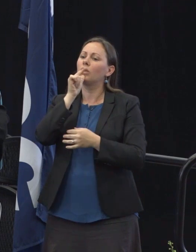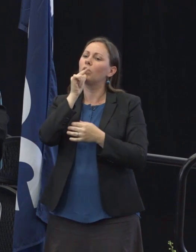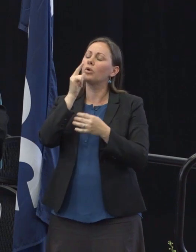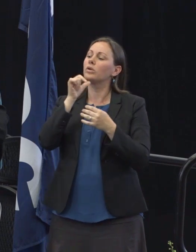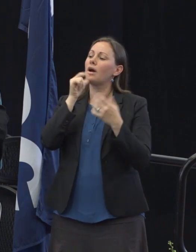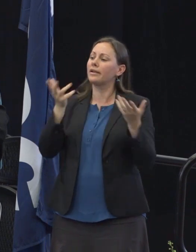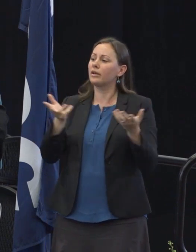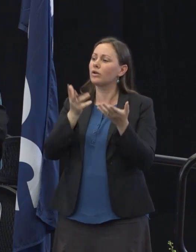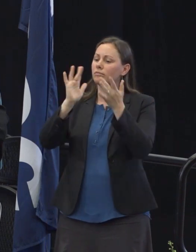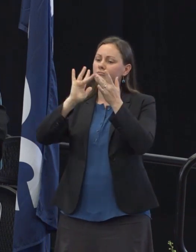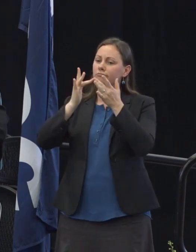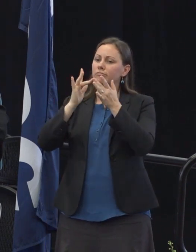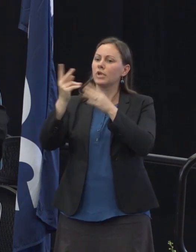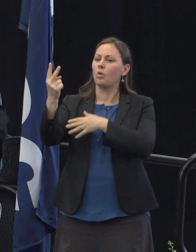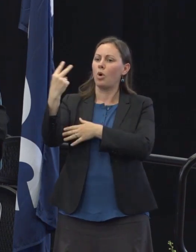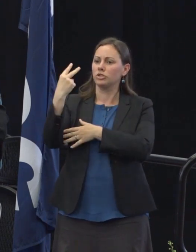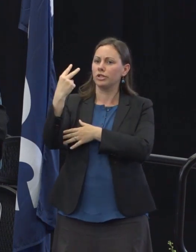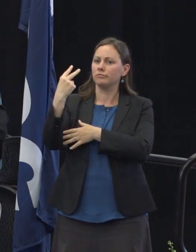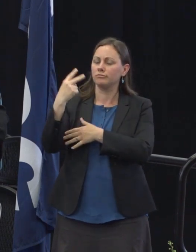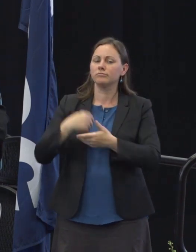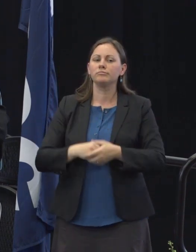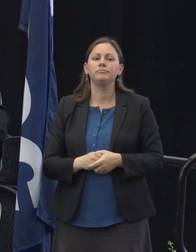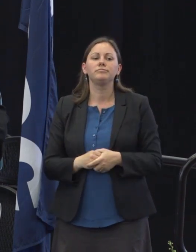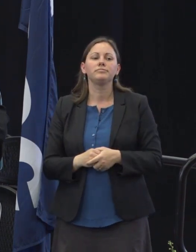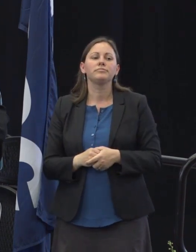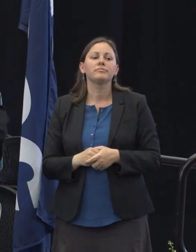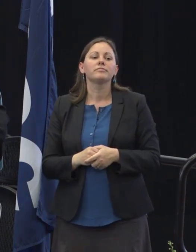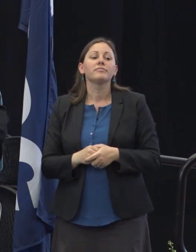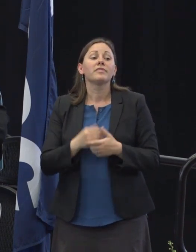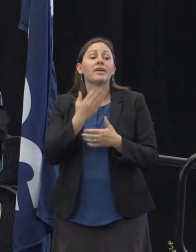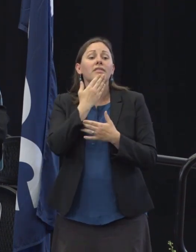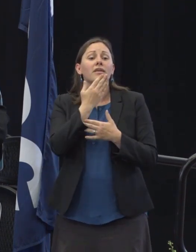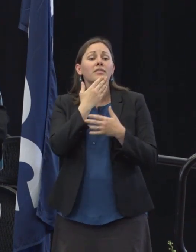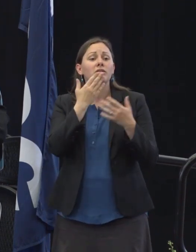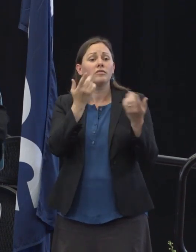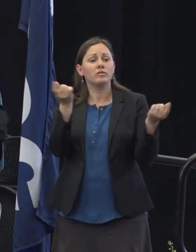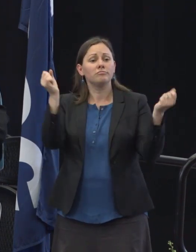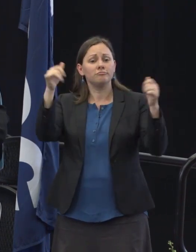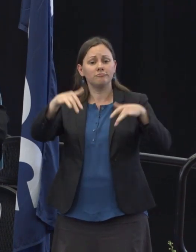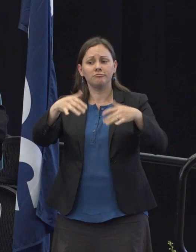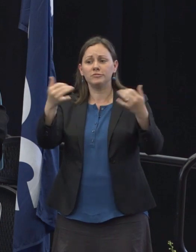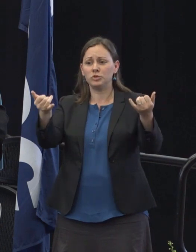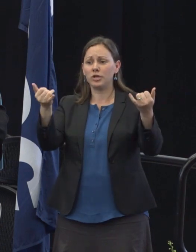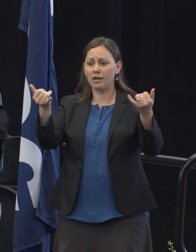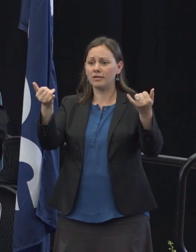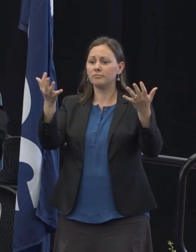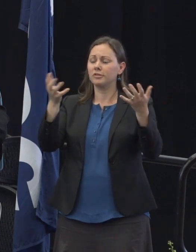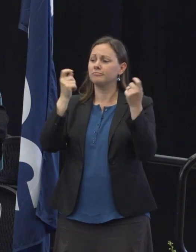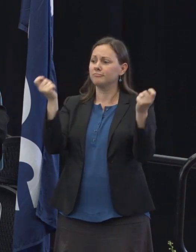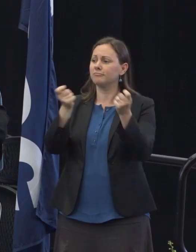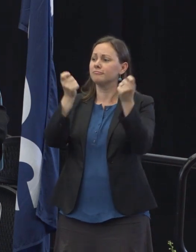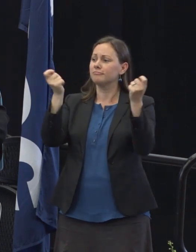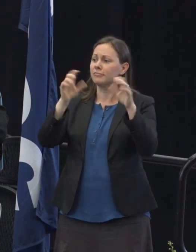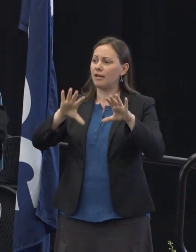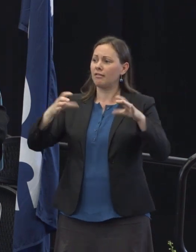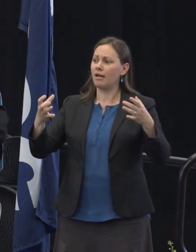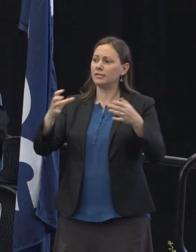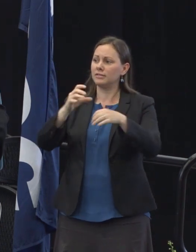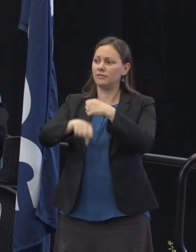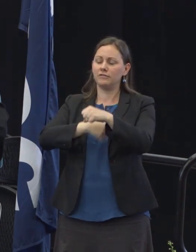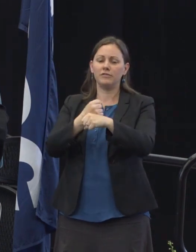us through live stream. Thank you for joining us here today as we celebrate the class of